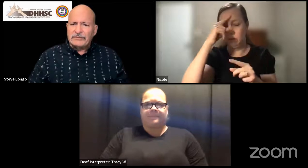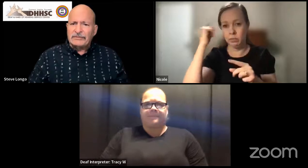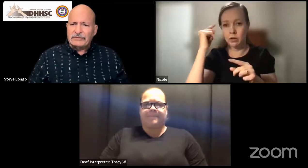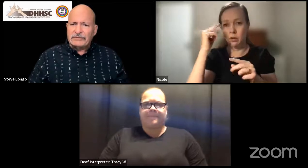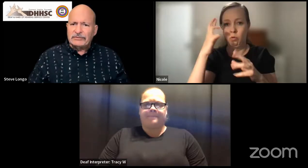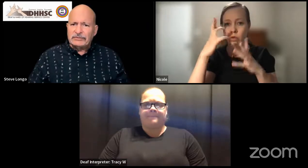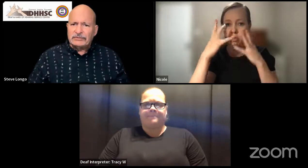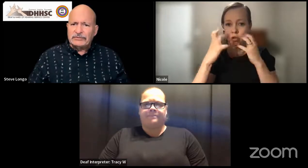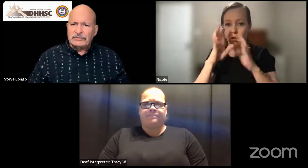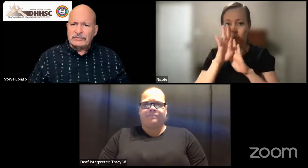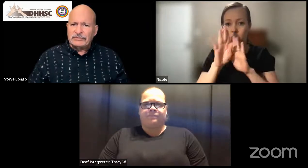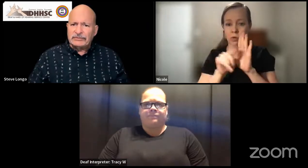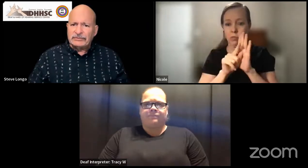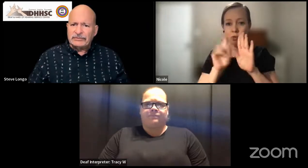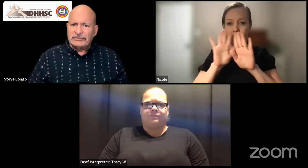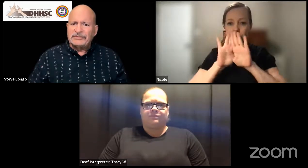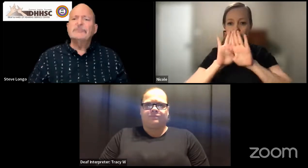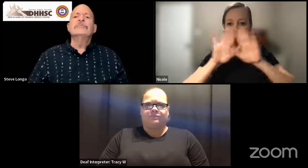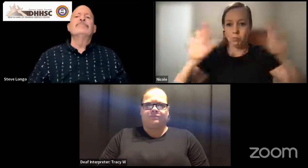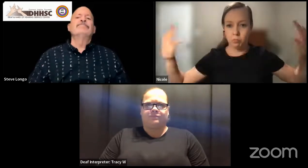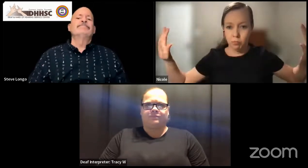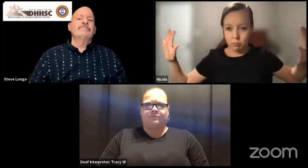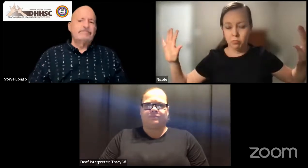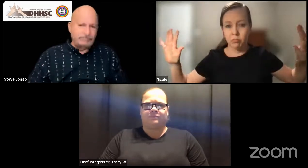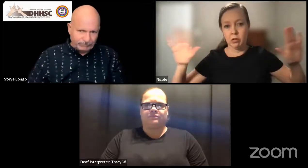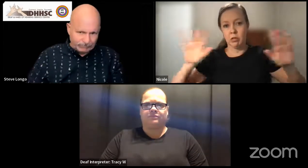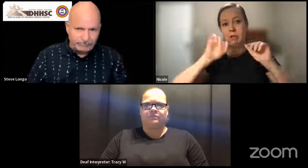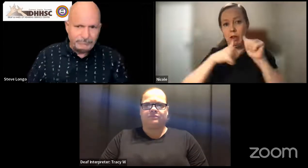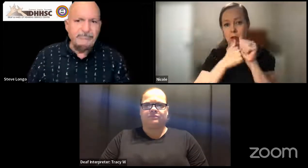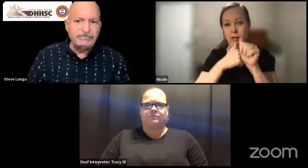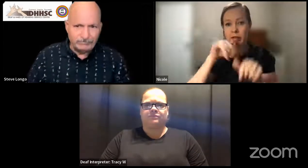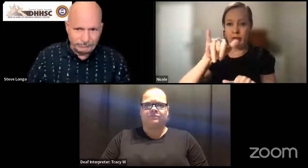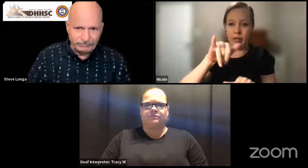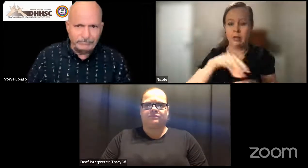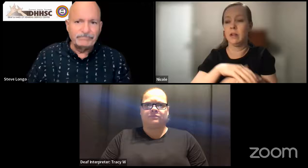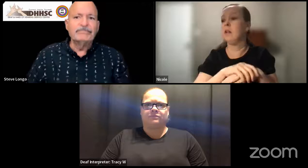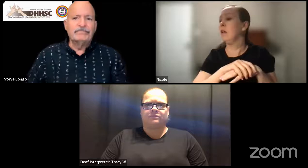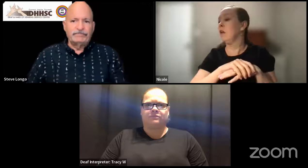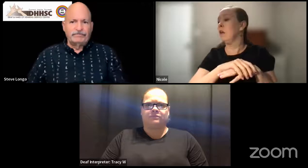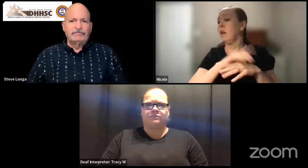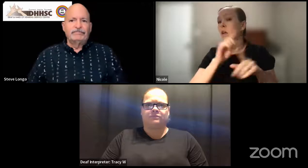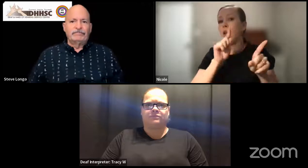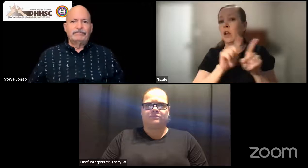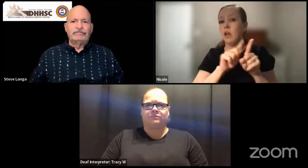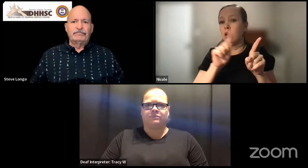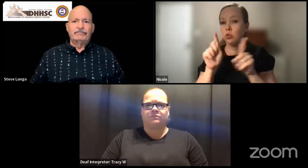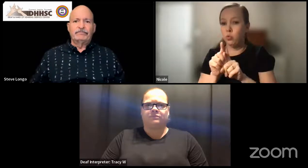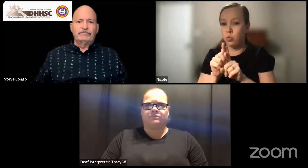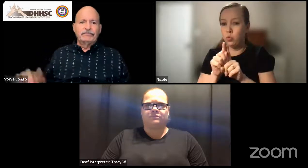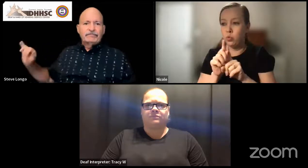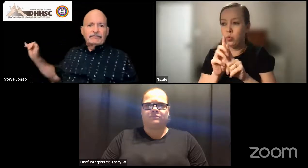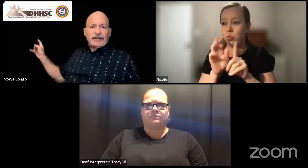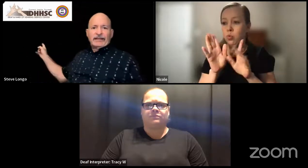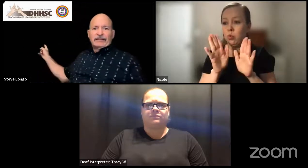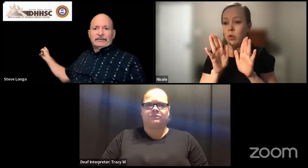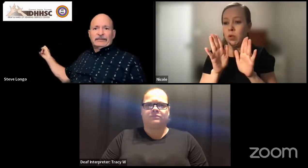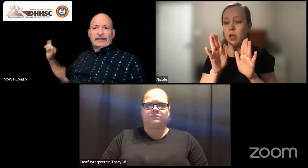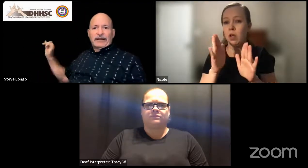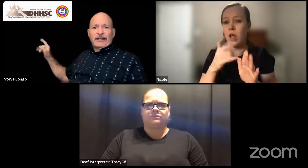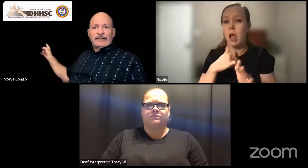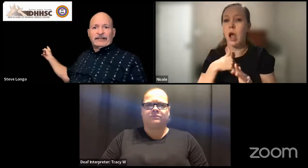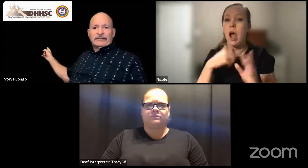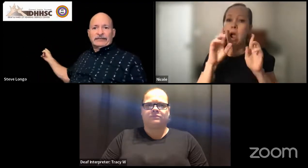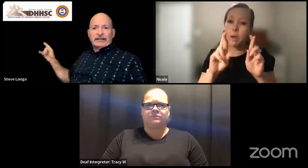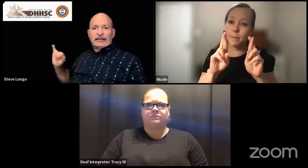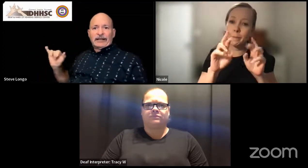wonder if next time we would consider having a dark background behind those folks who